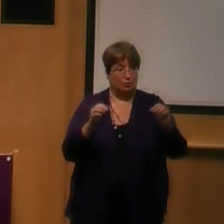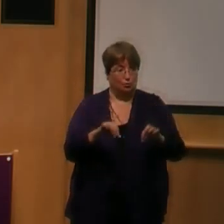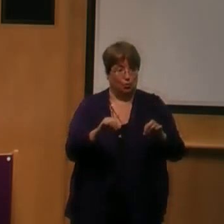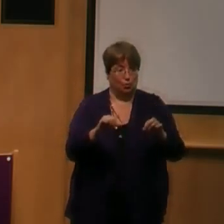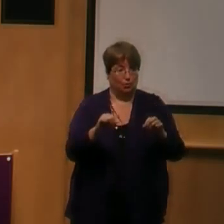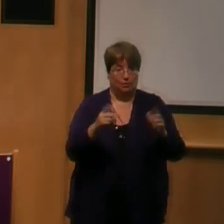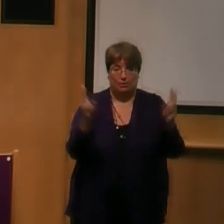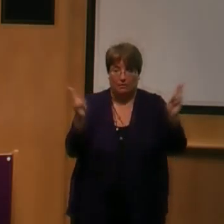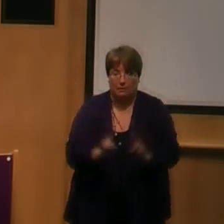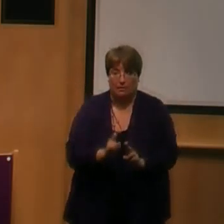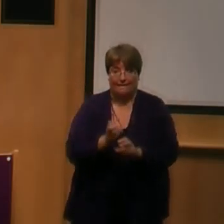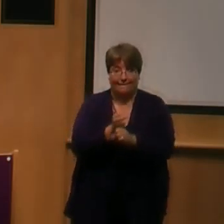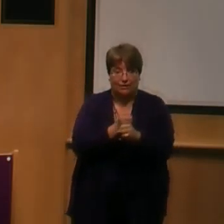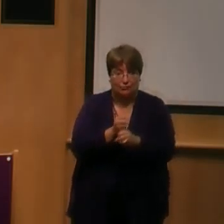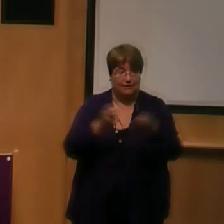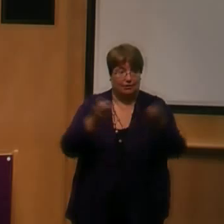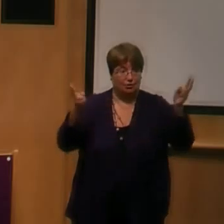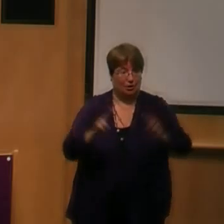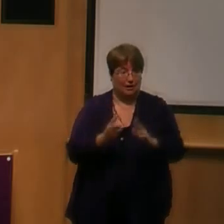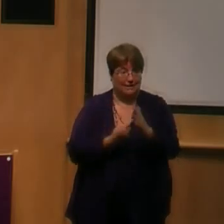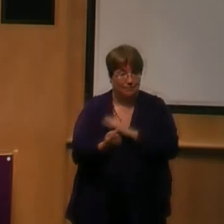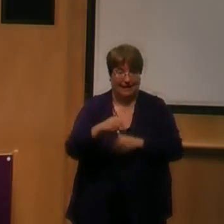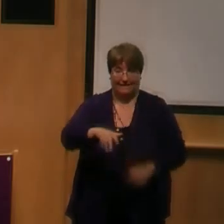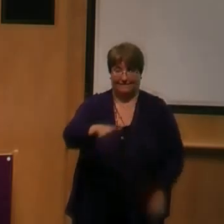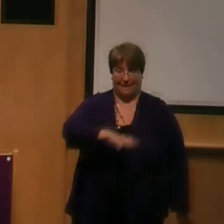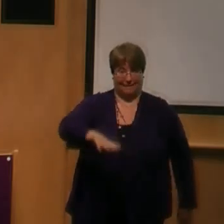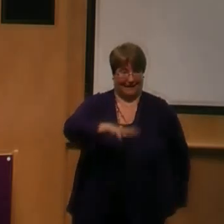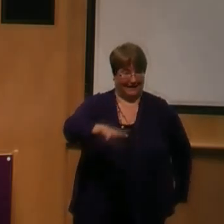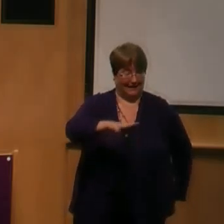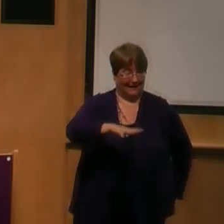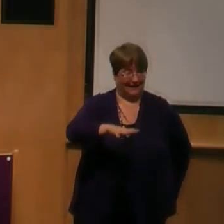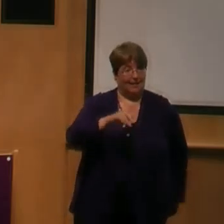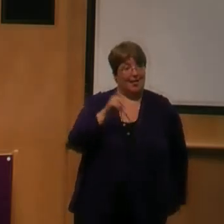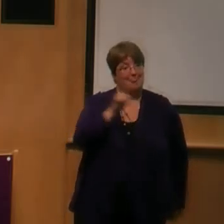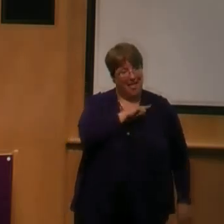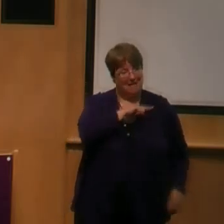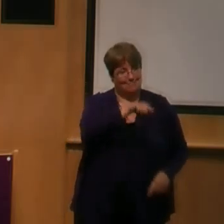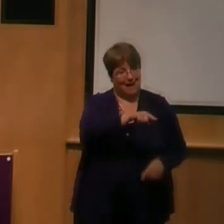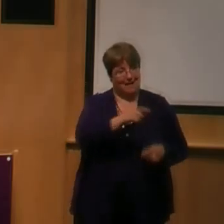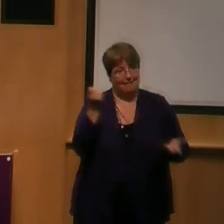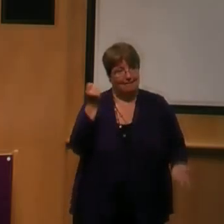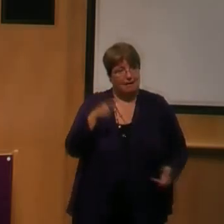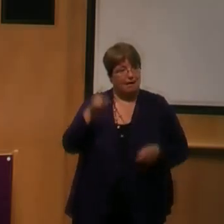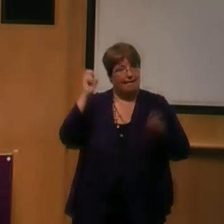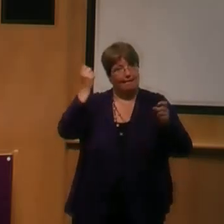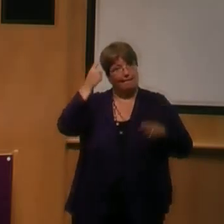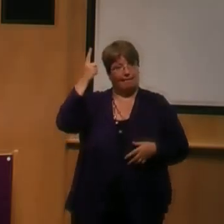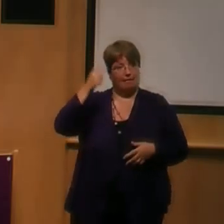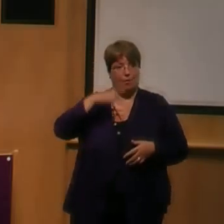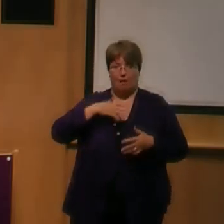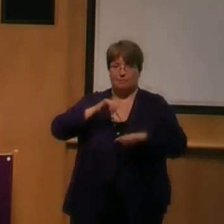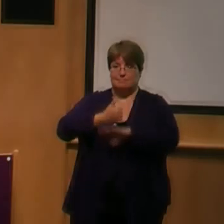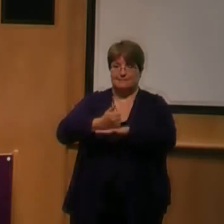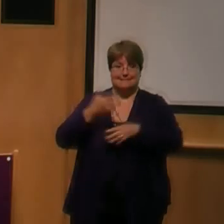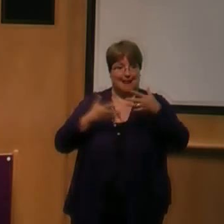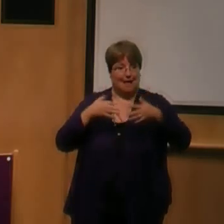language. And hopefully that she produces a lot of frustration for the organization, the earlier the intervention is. And